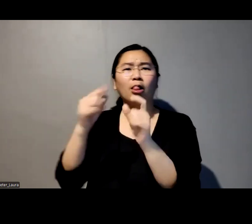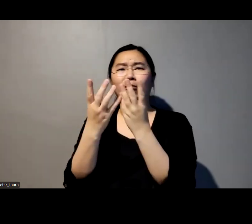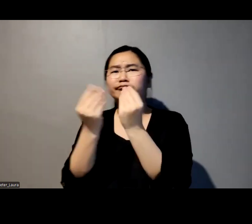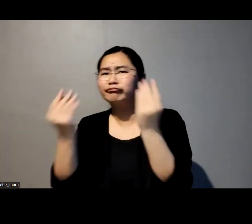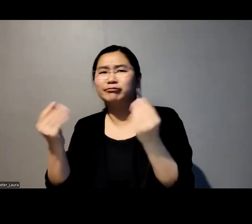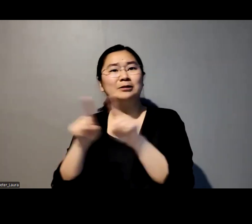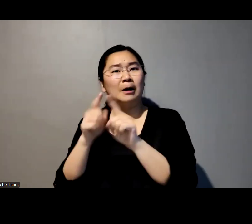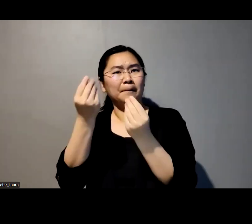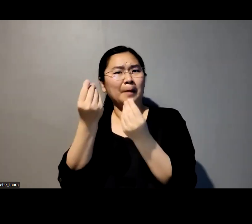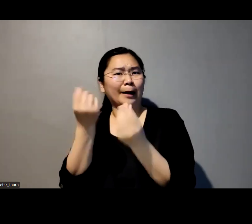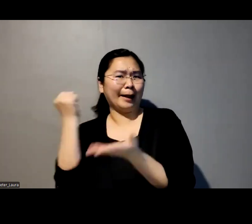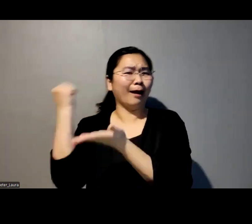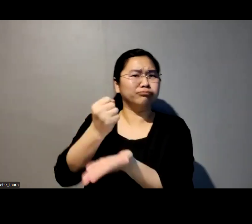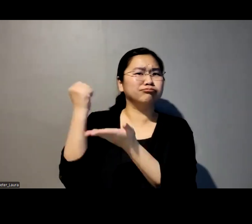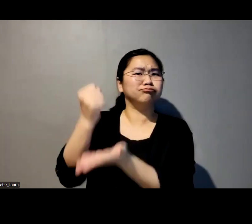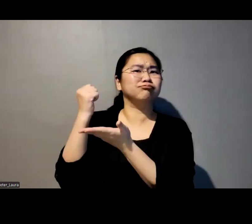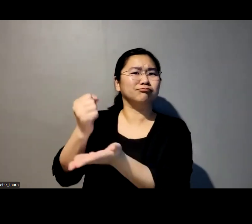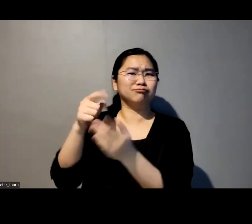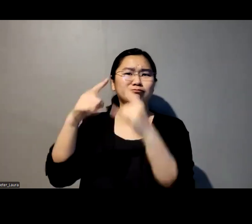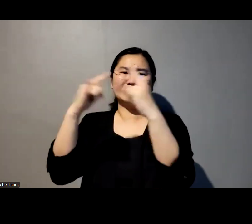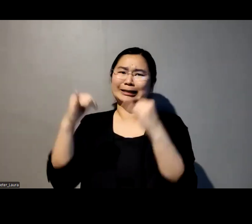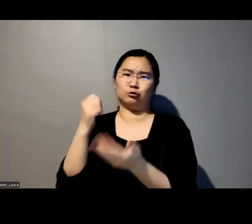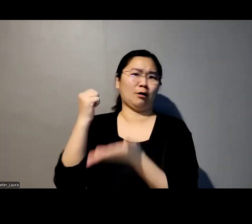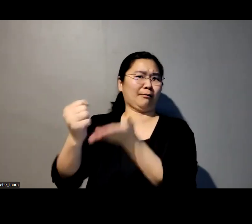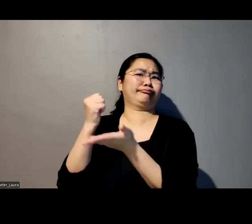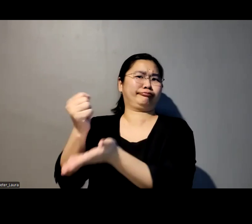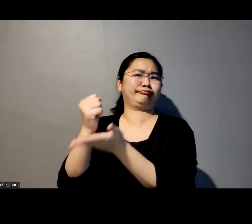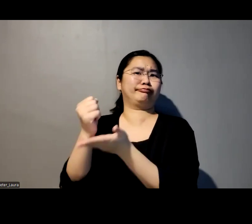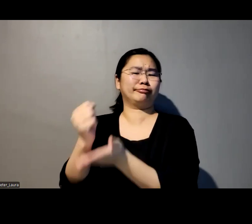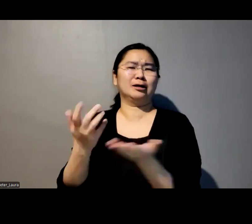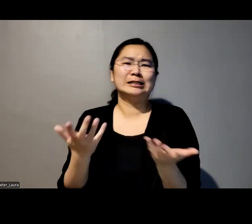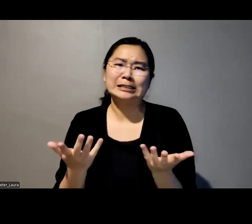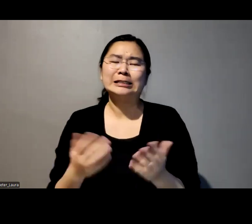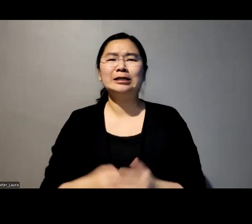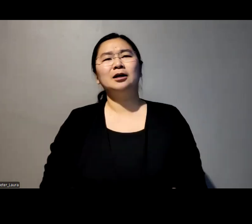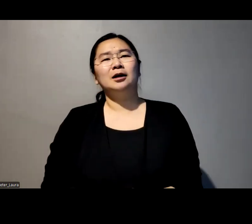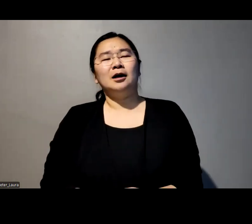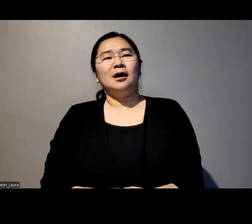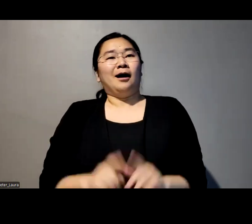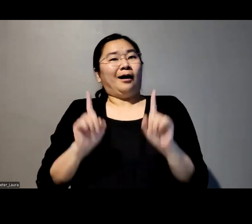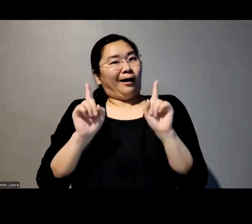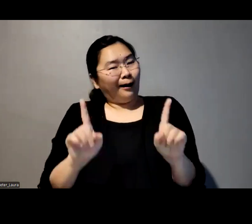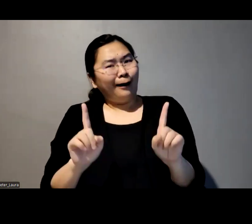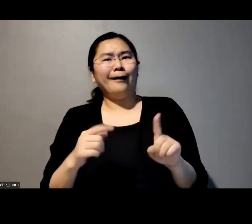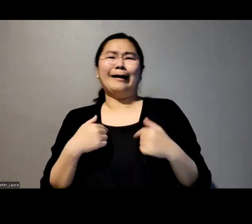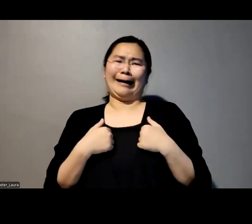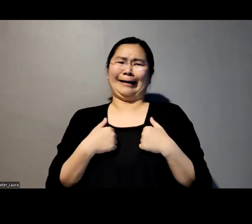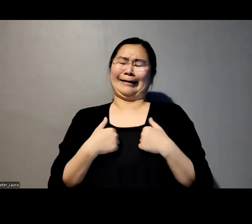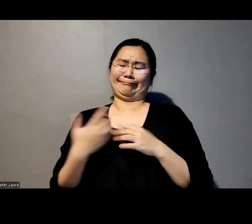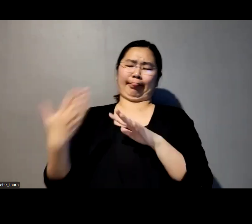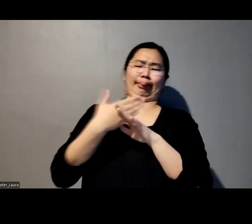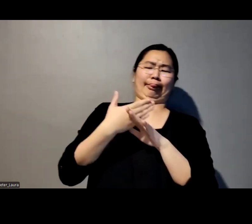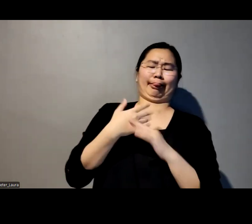UN guidelines on deinstitutionalization. We we cannot say it's life-saving to